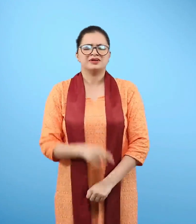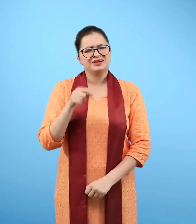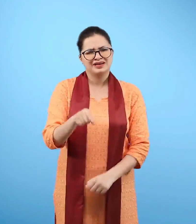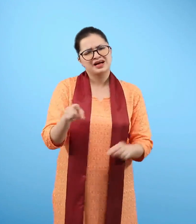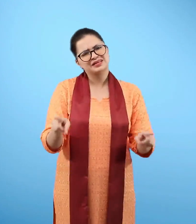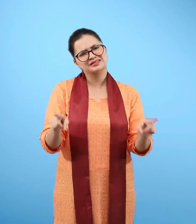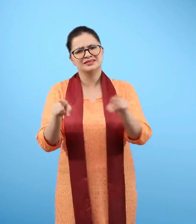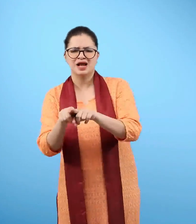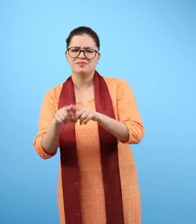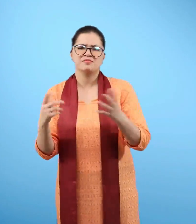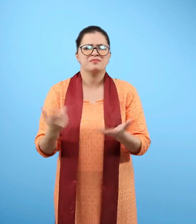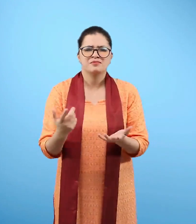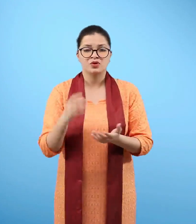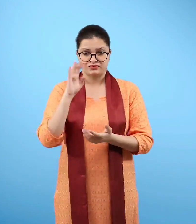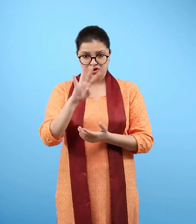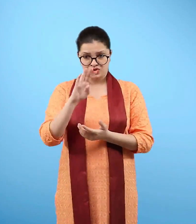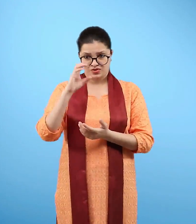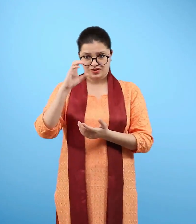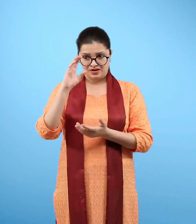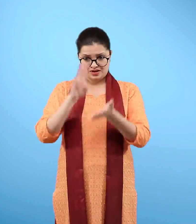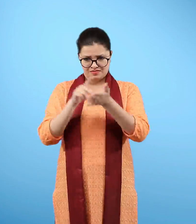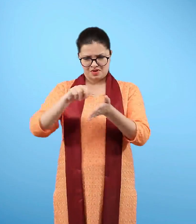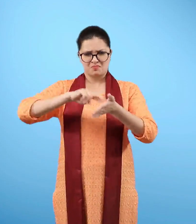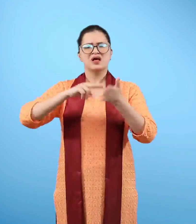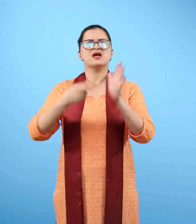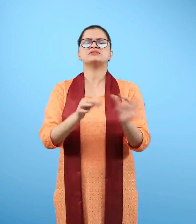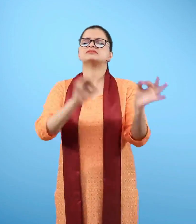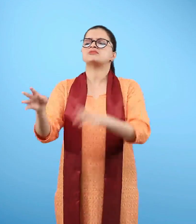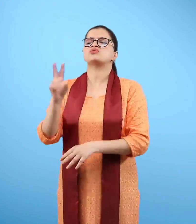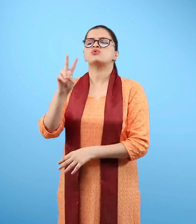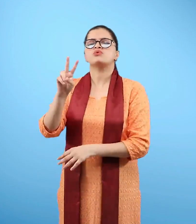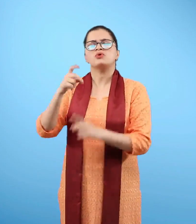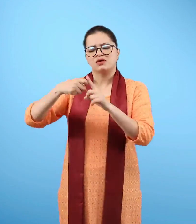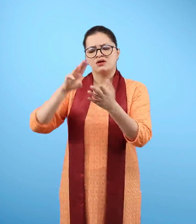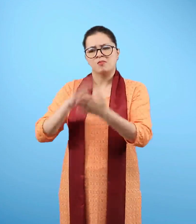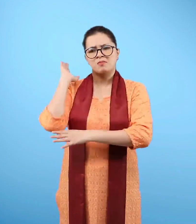So, 4 centimeters on the map is the same as 2 kilometers on the ground."